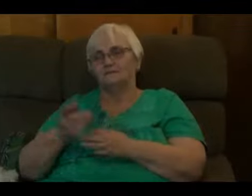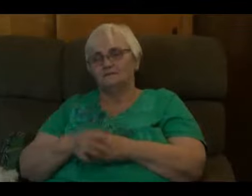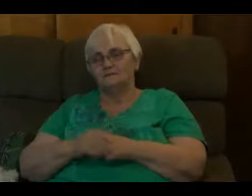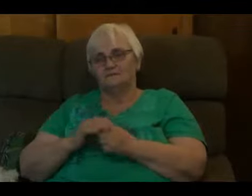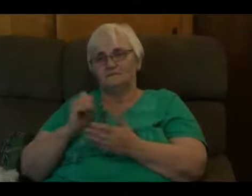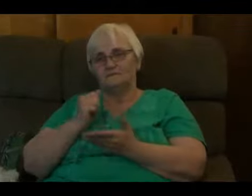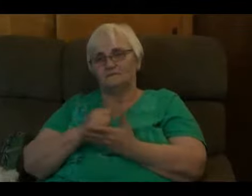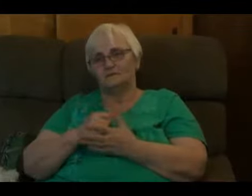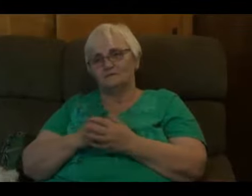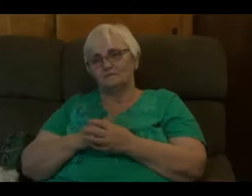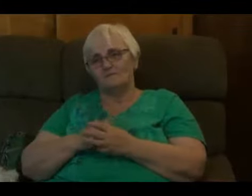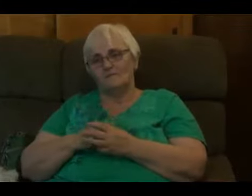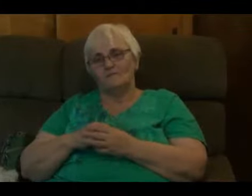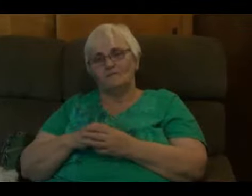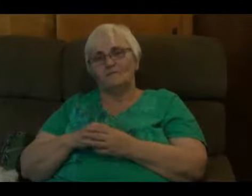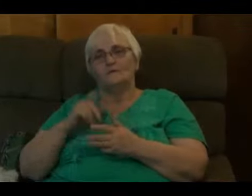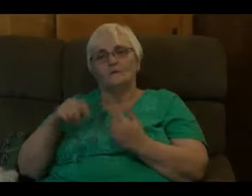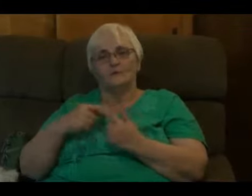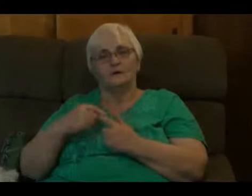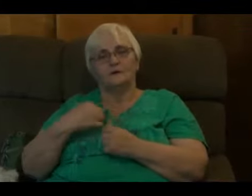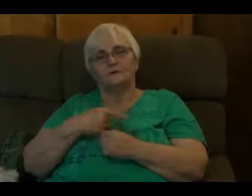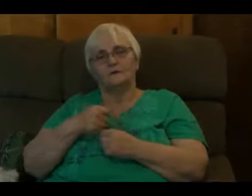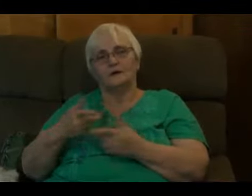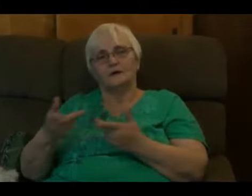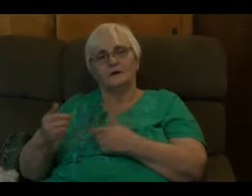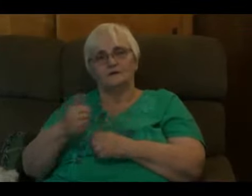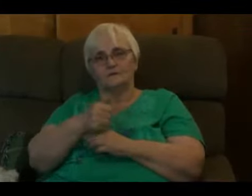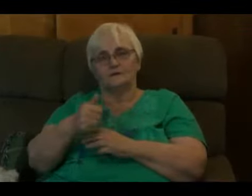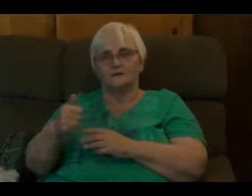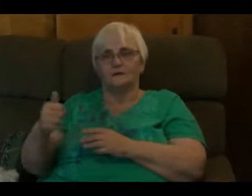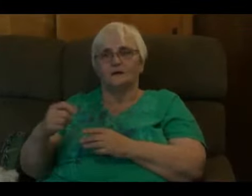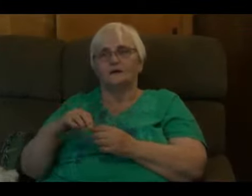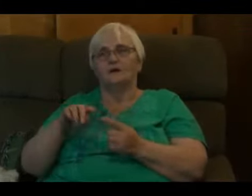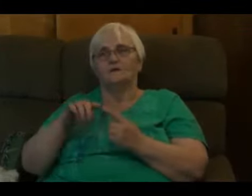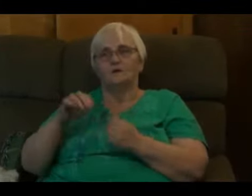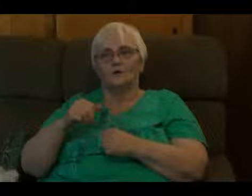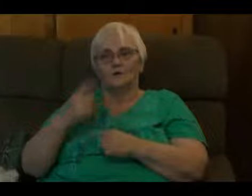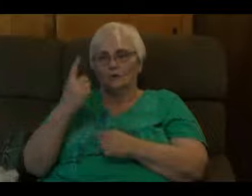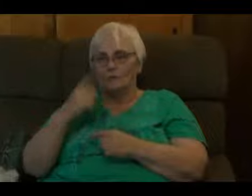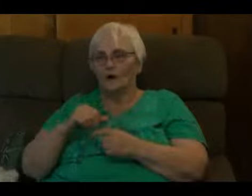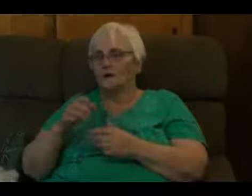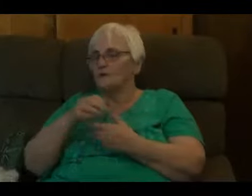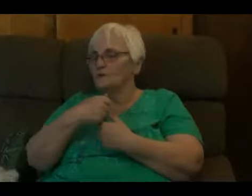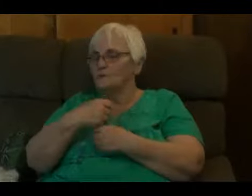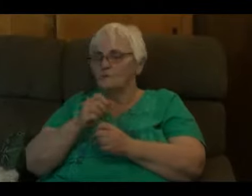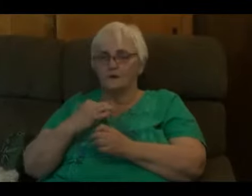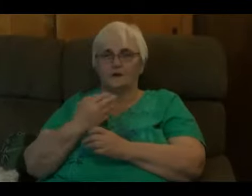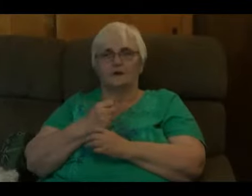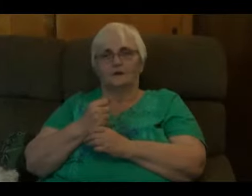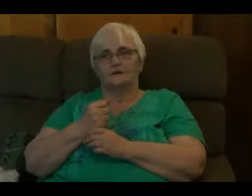Amen. But see, when we give ourselves to the one who created us to be